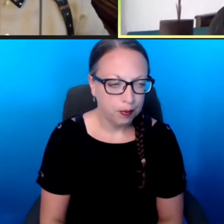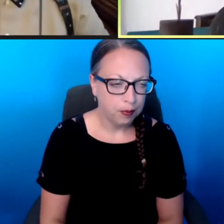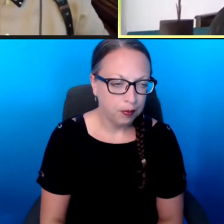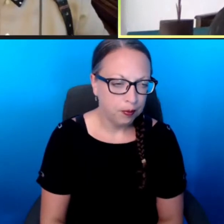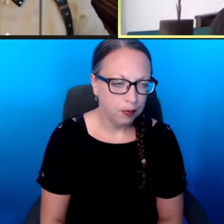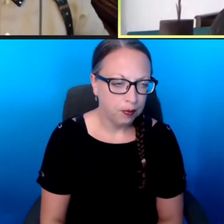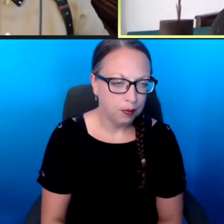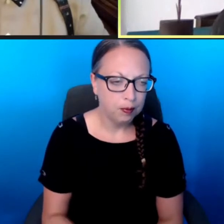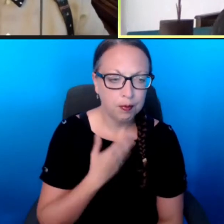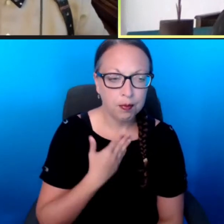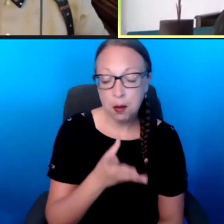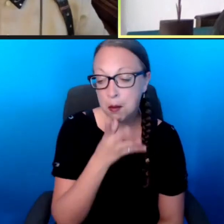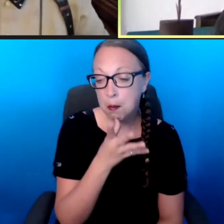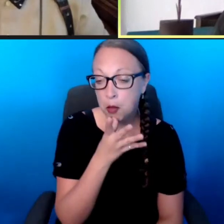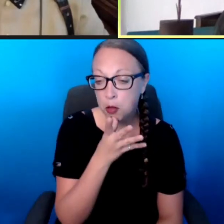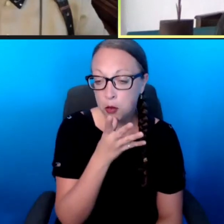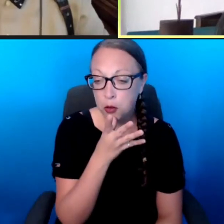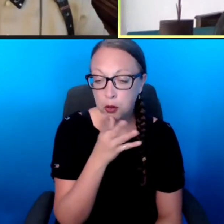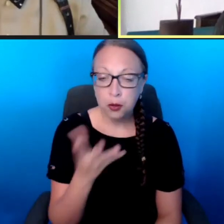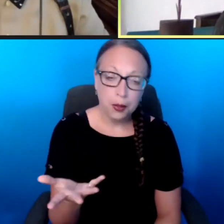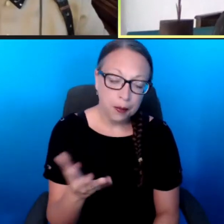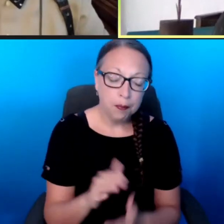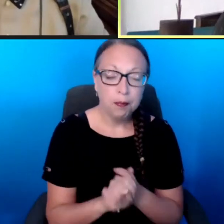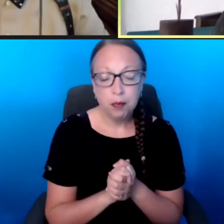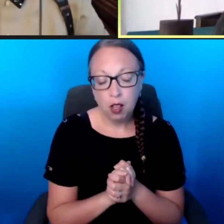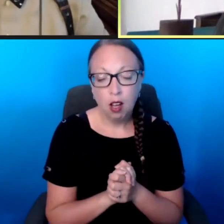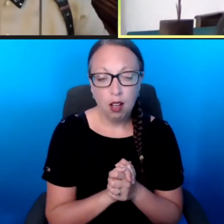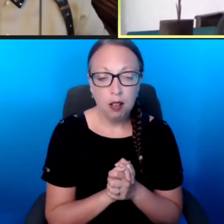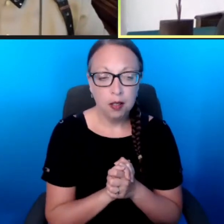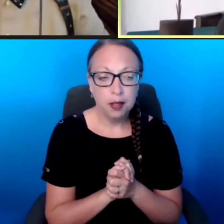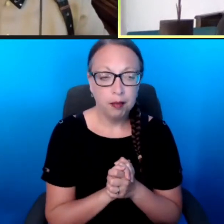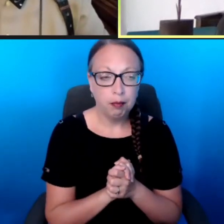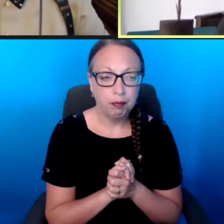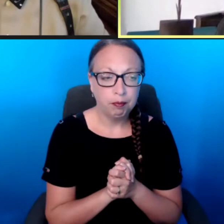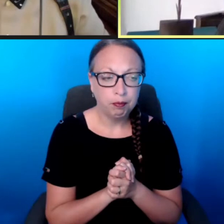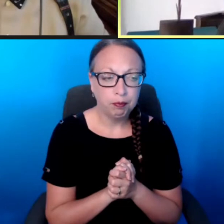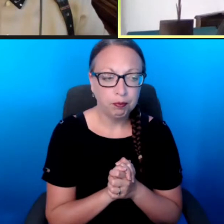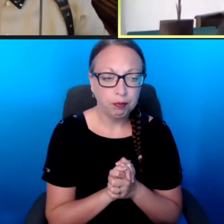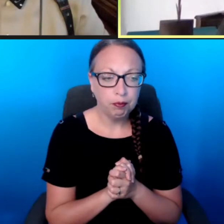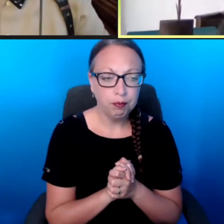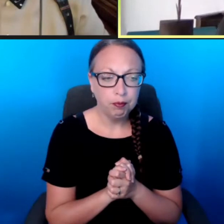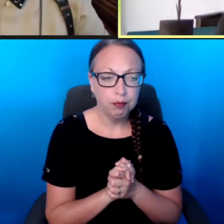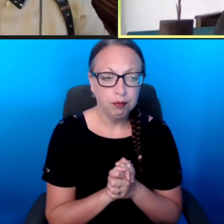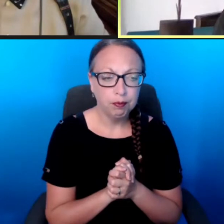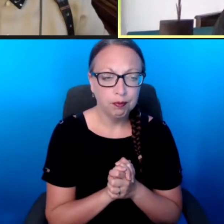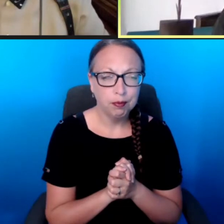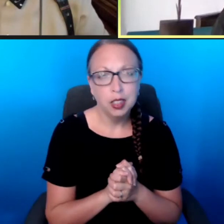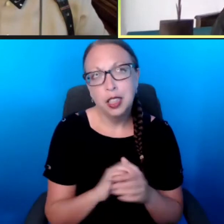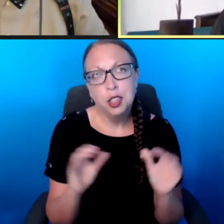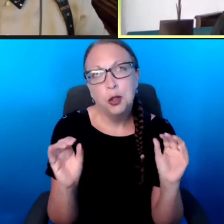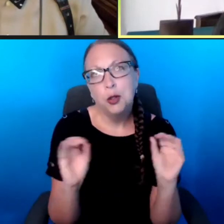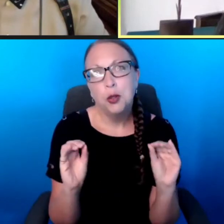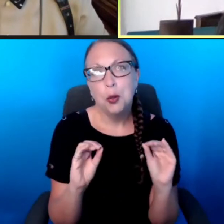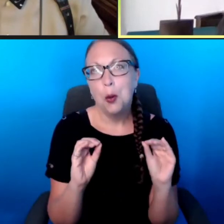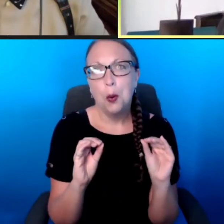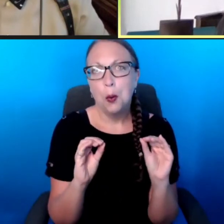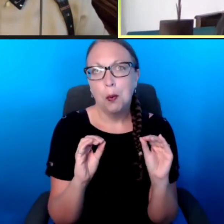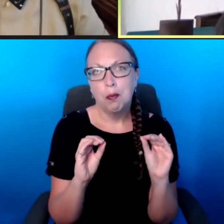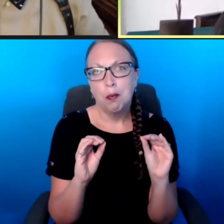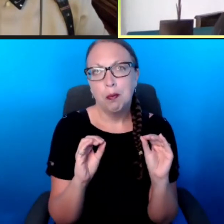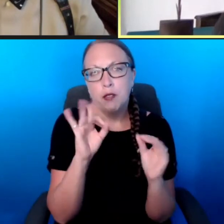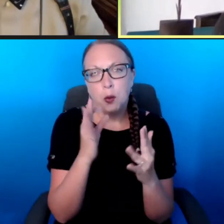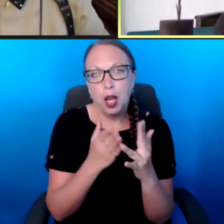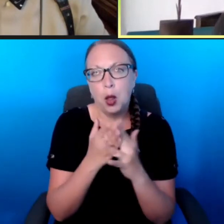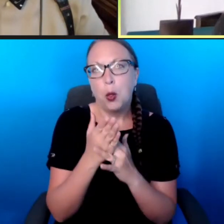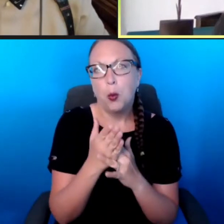My mother, you talk about, I don't think there's ever any perfect, if you get through your whole